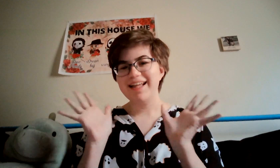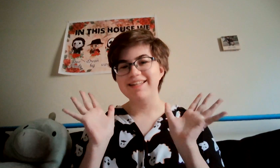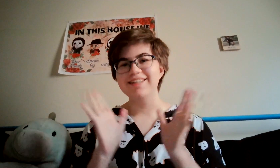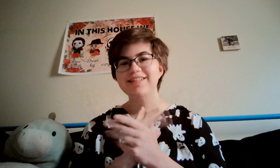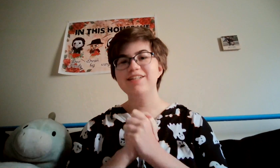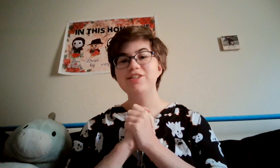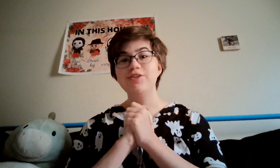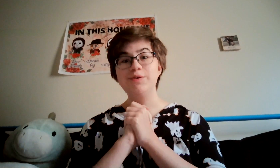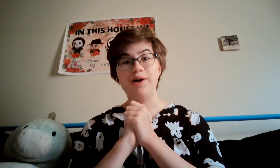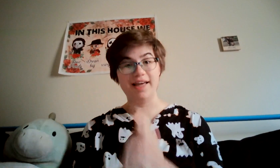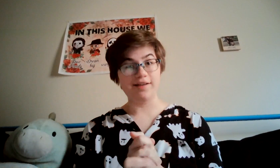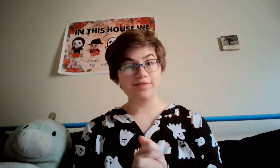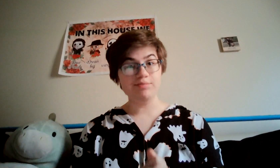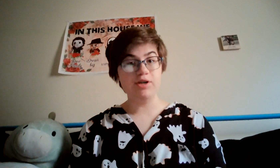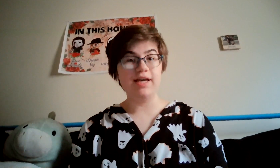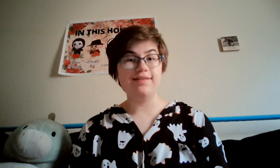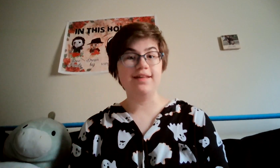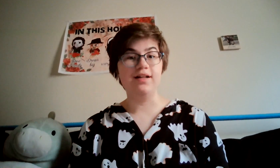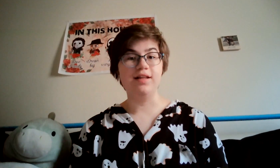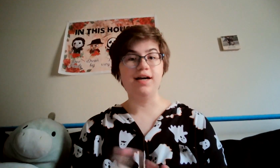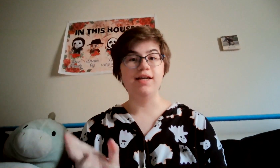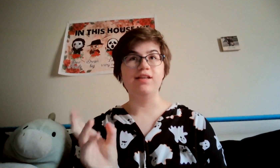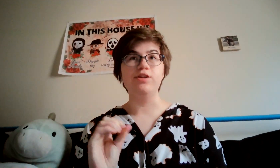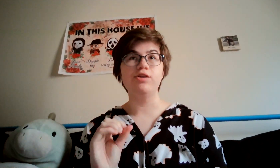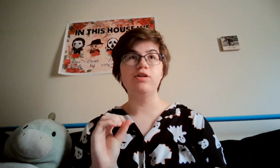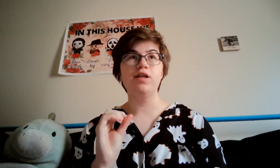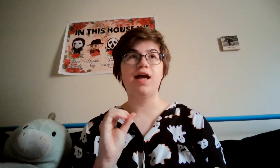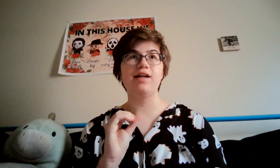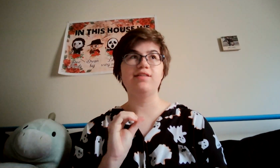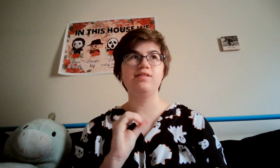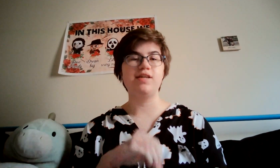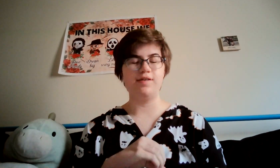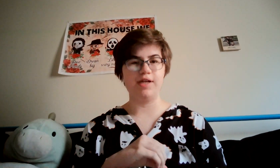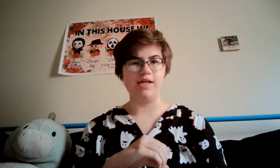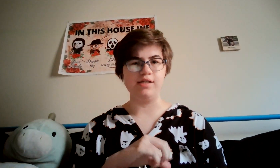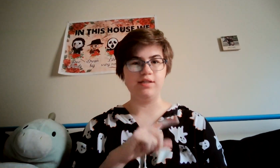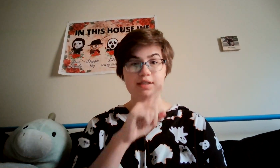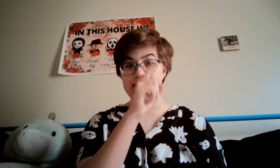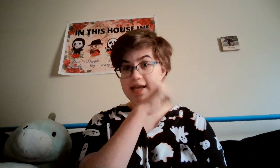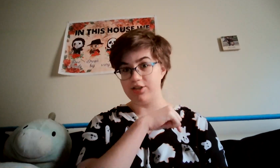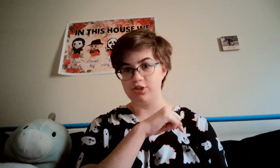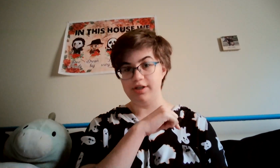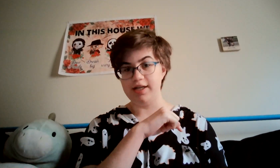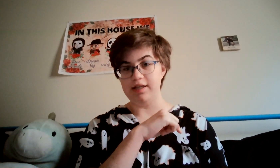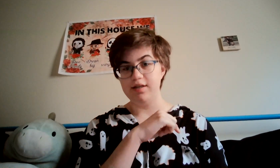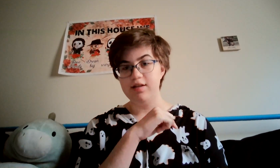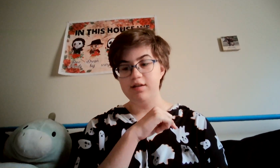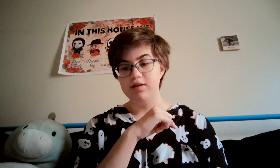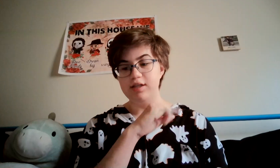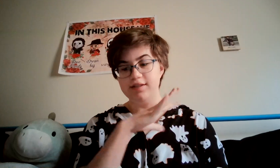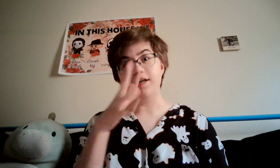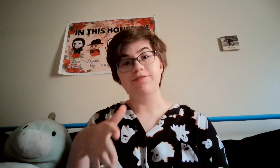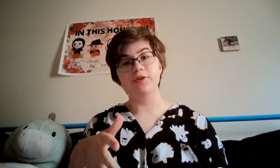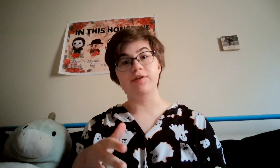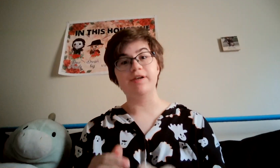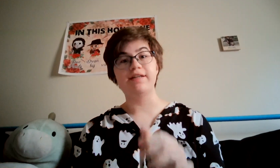Hey, so I have some more ASL. I learned activities yesterday, like signs for different